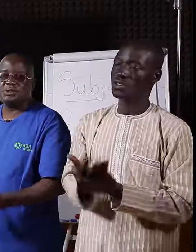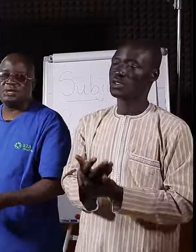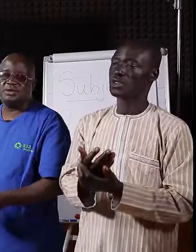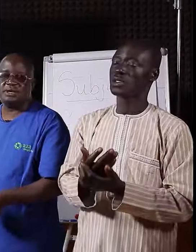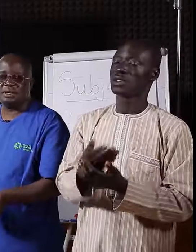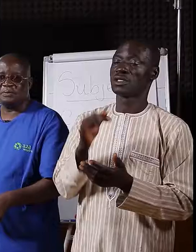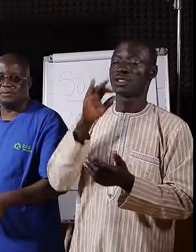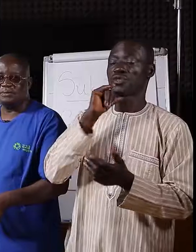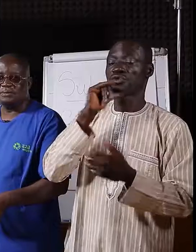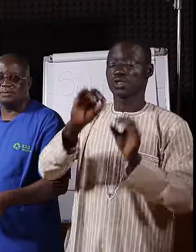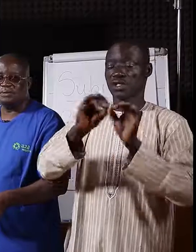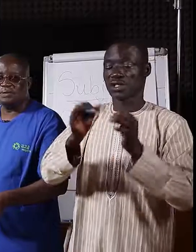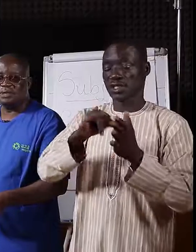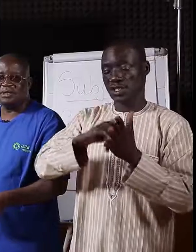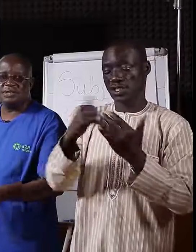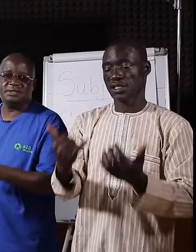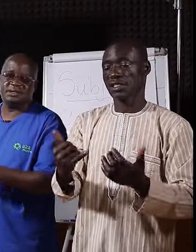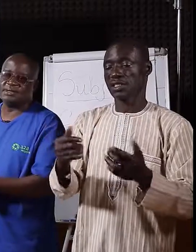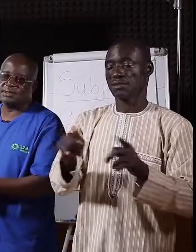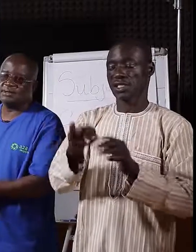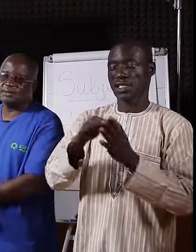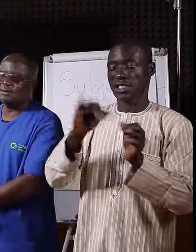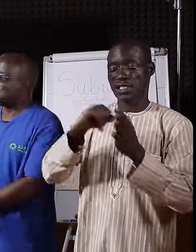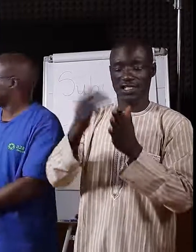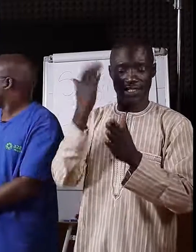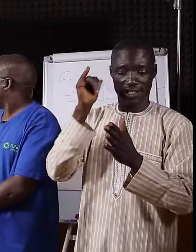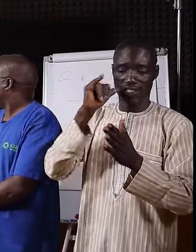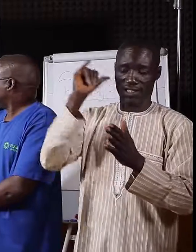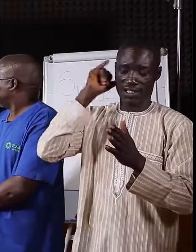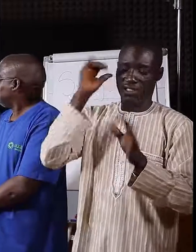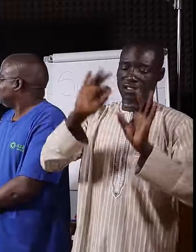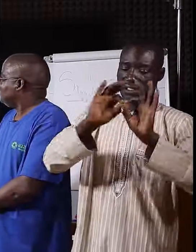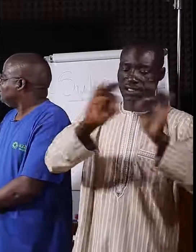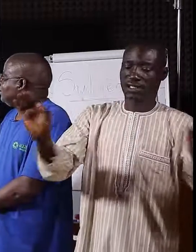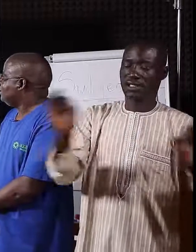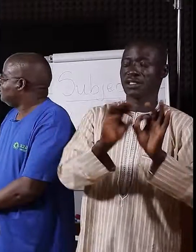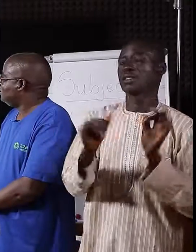He is not tearing it now. He did it yesterday.